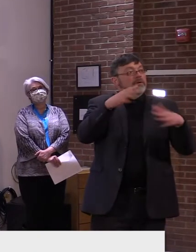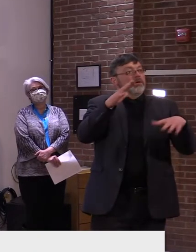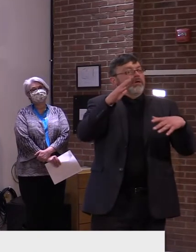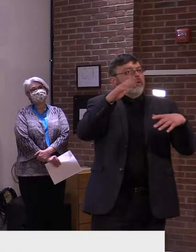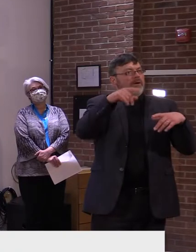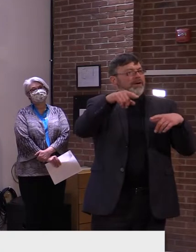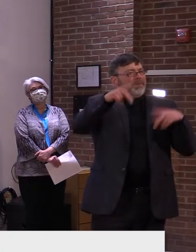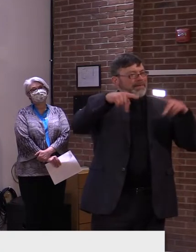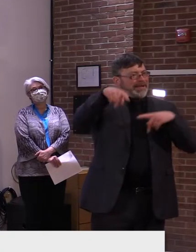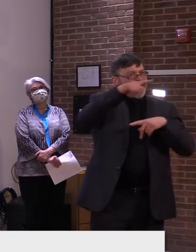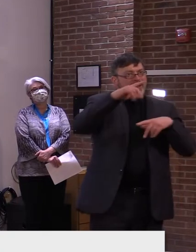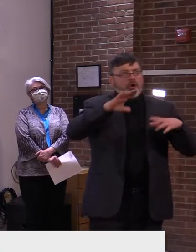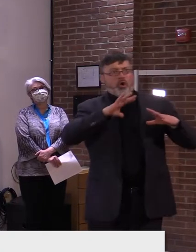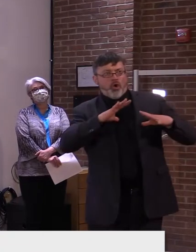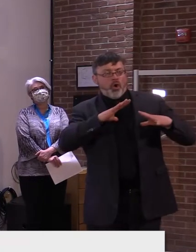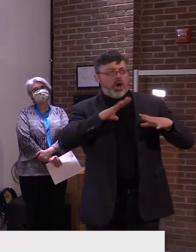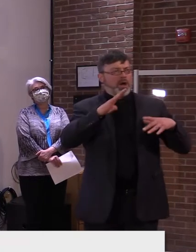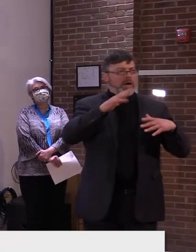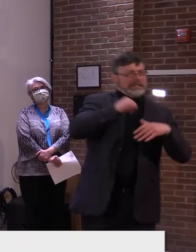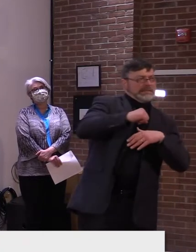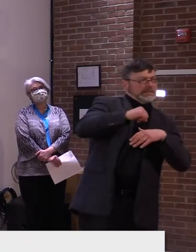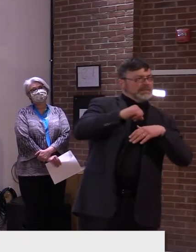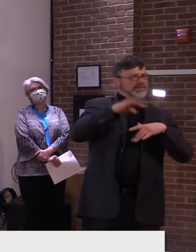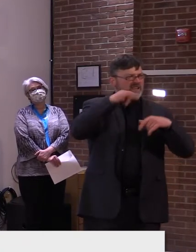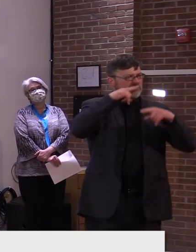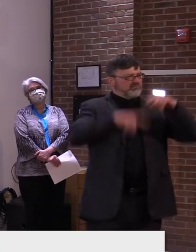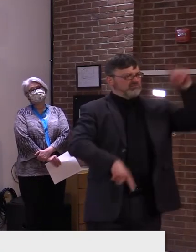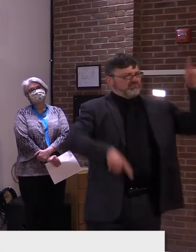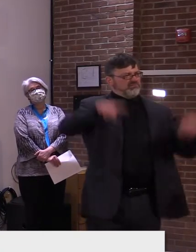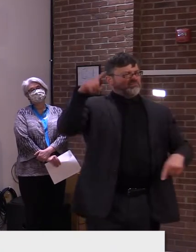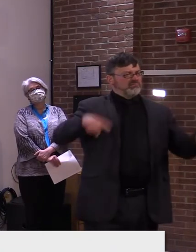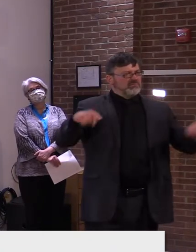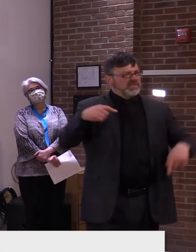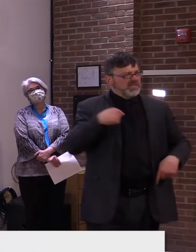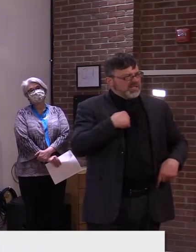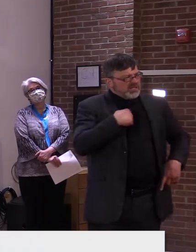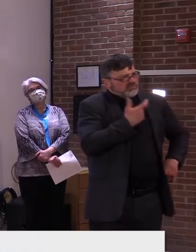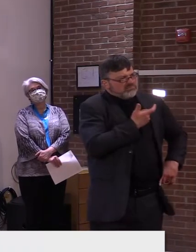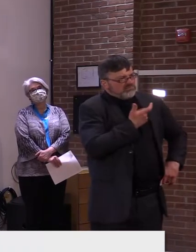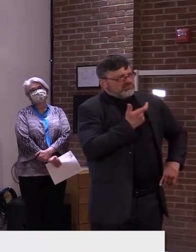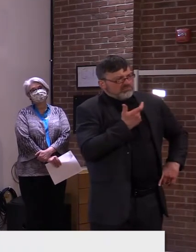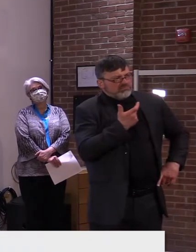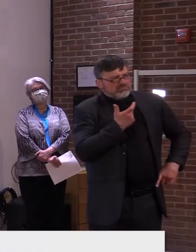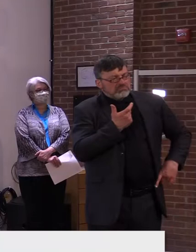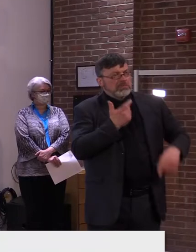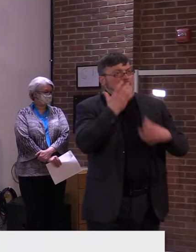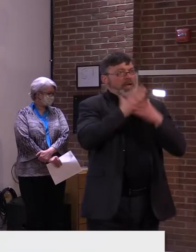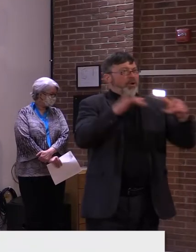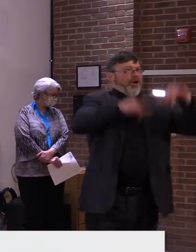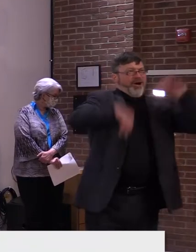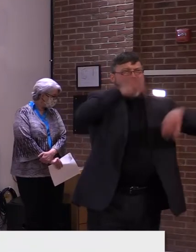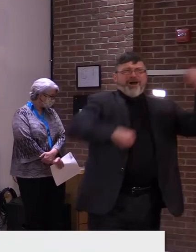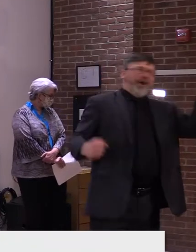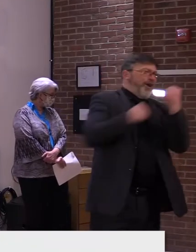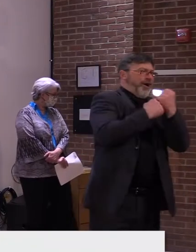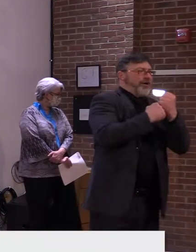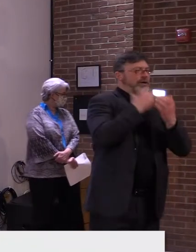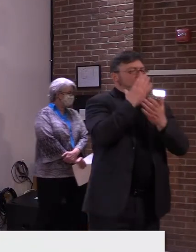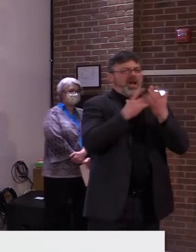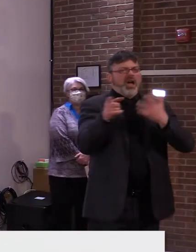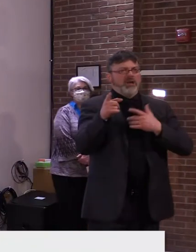seeing that on the news, reading it in the newspapers, magazines, etc. I mean, you're obviously